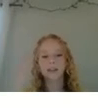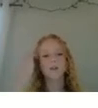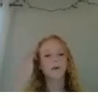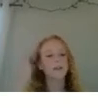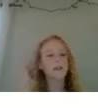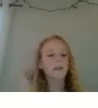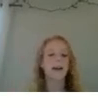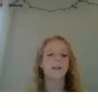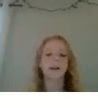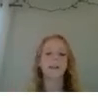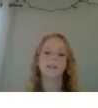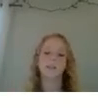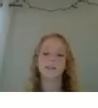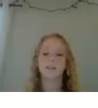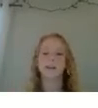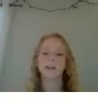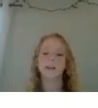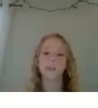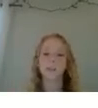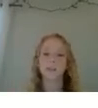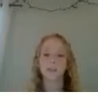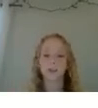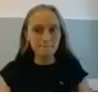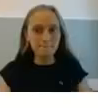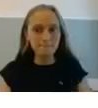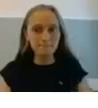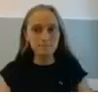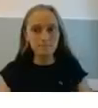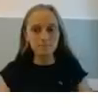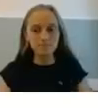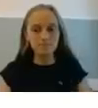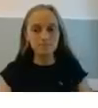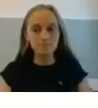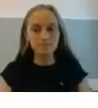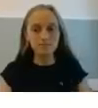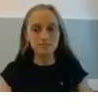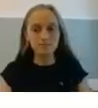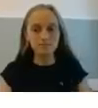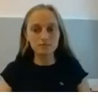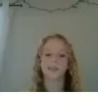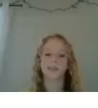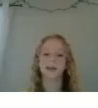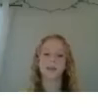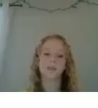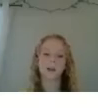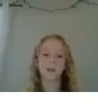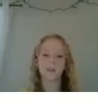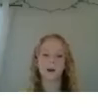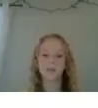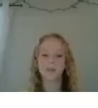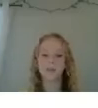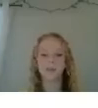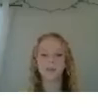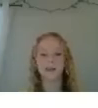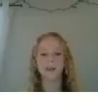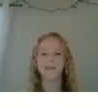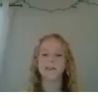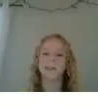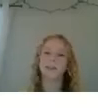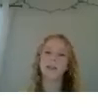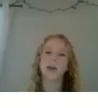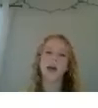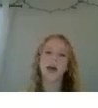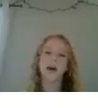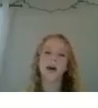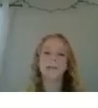So both Kira and I have had an interest in sign language since middle school when we first started our Mentors Sign Language Club at Baldwin. We've been doing it ever